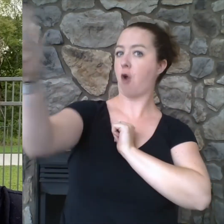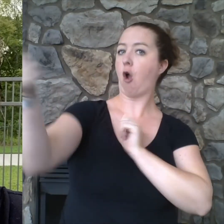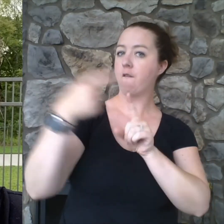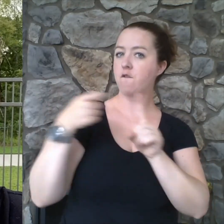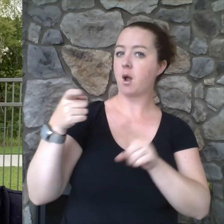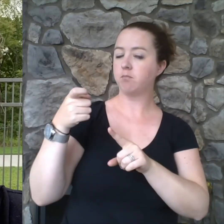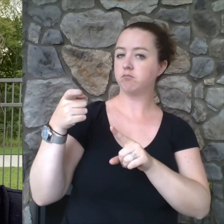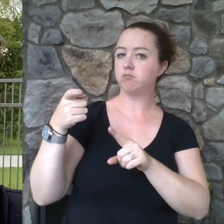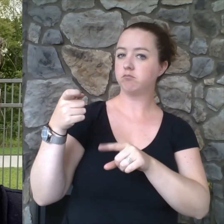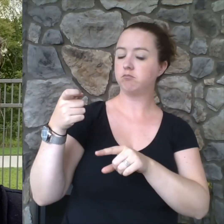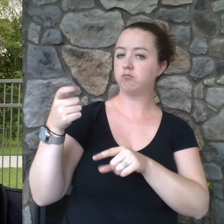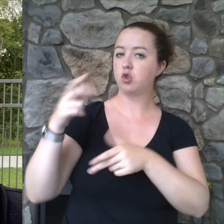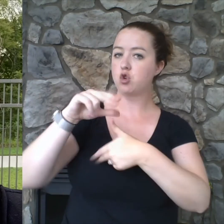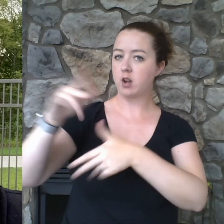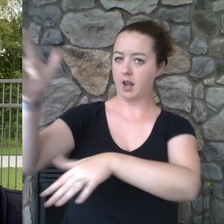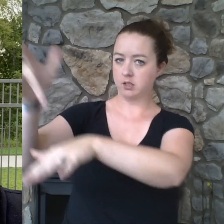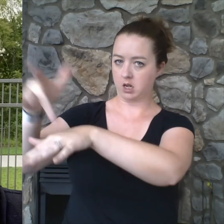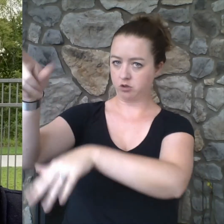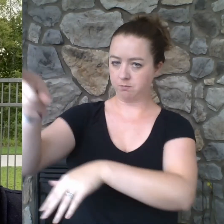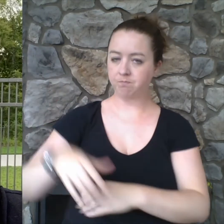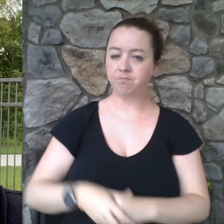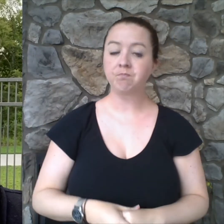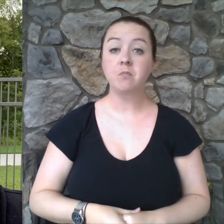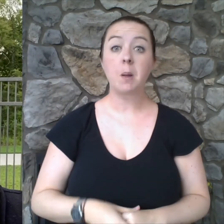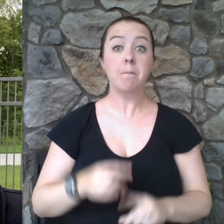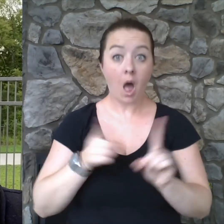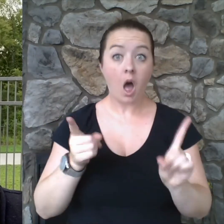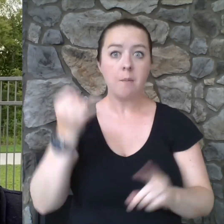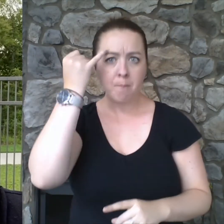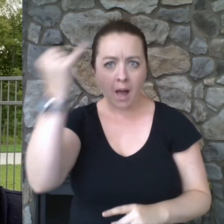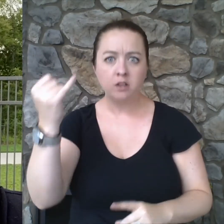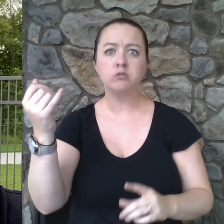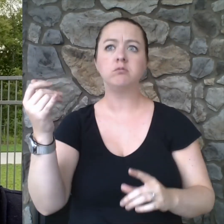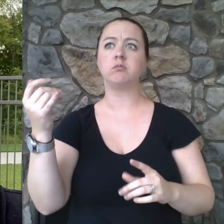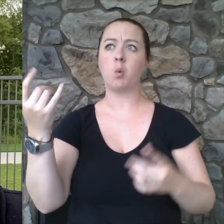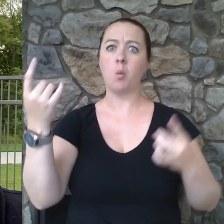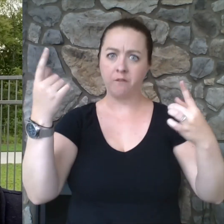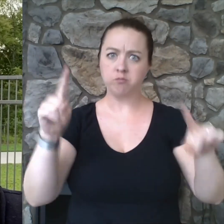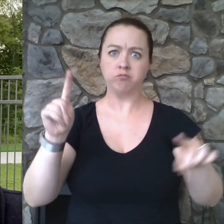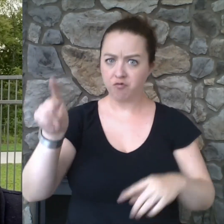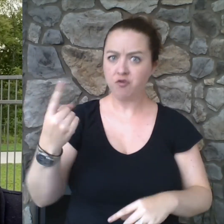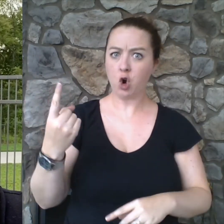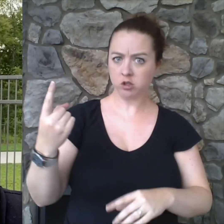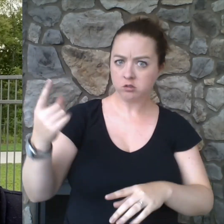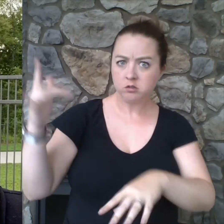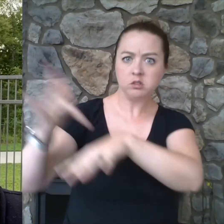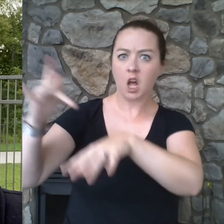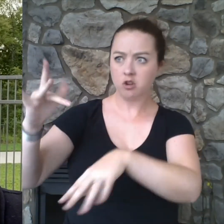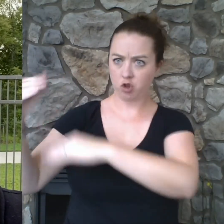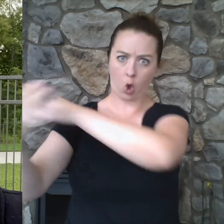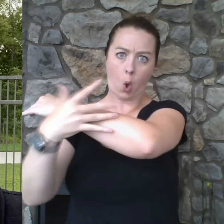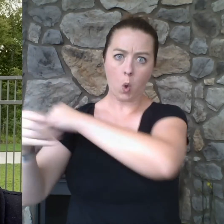hit. But you can imagine how strong it was when it first hit the coast